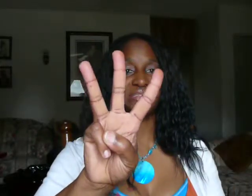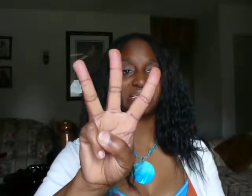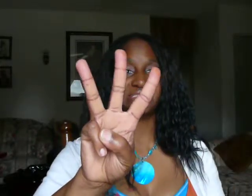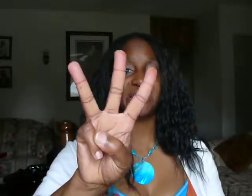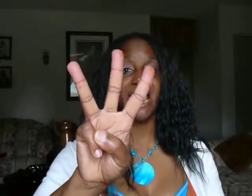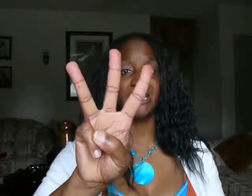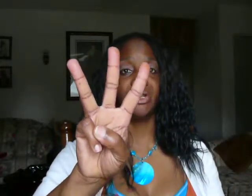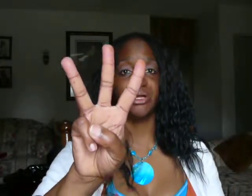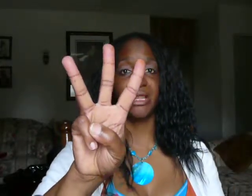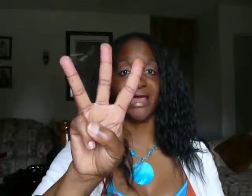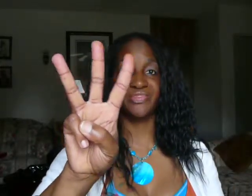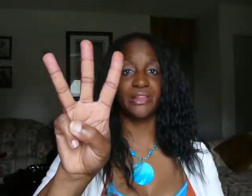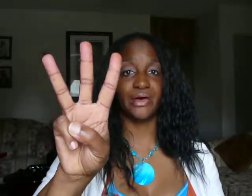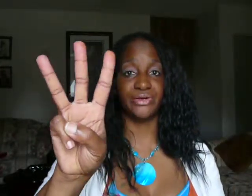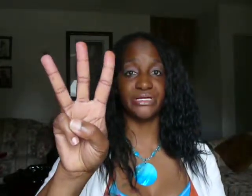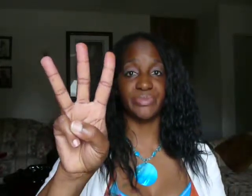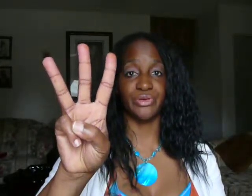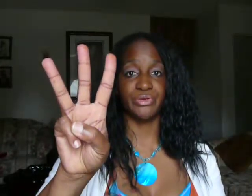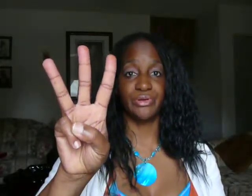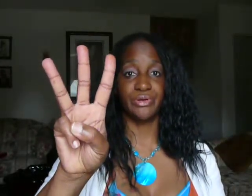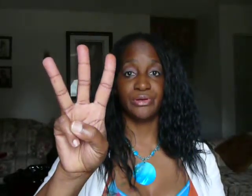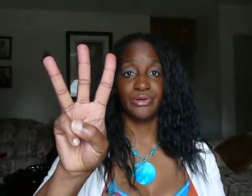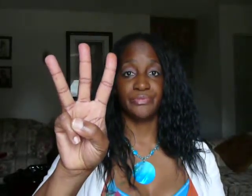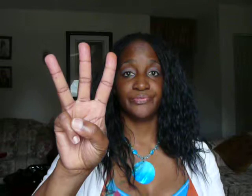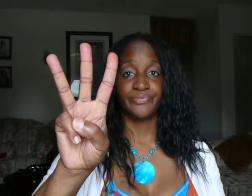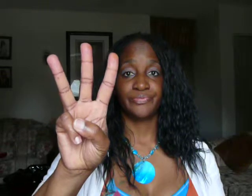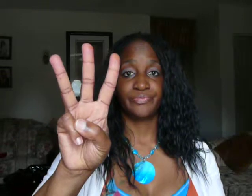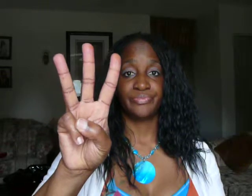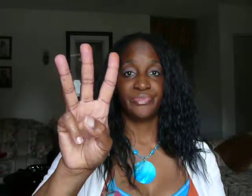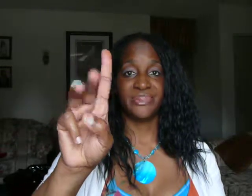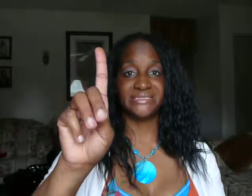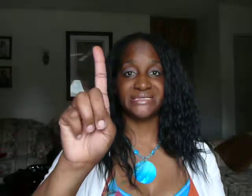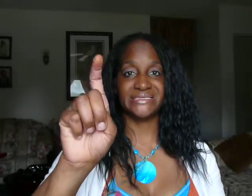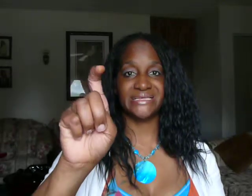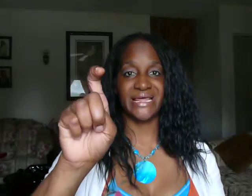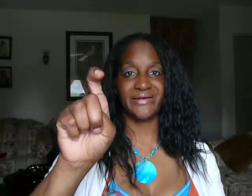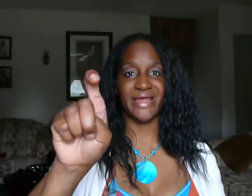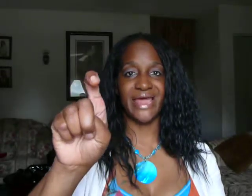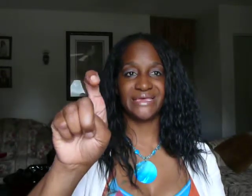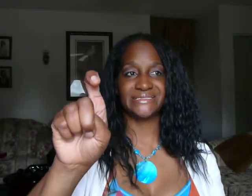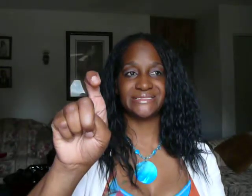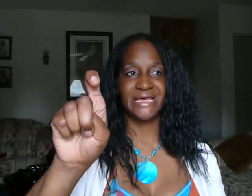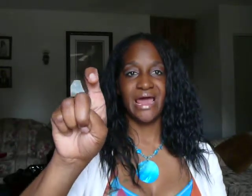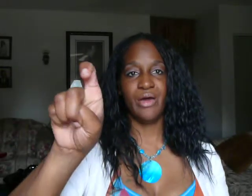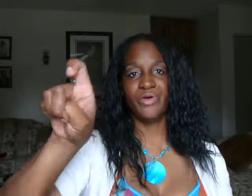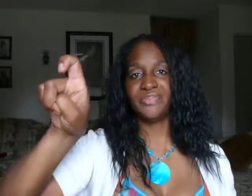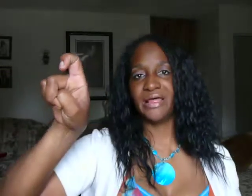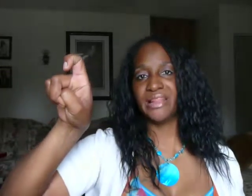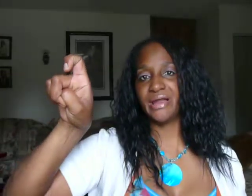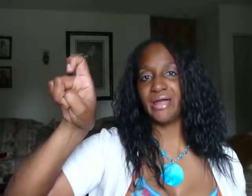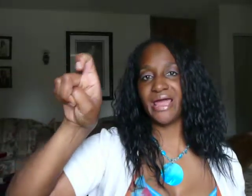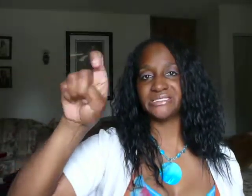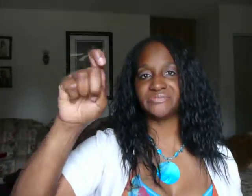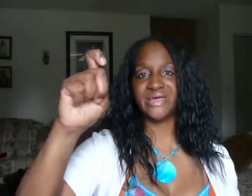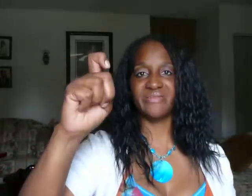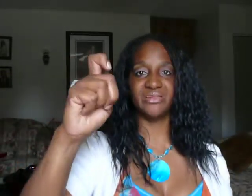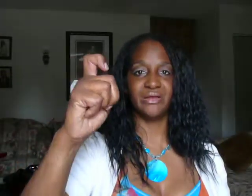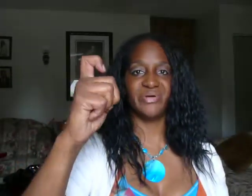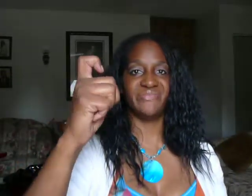does not look like the letter W. This is the letter X. And with the letter X, we have a little bit of